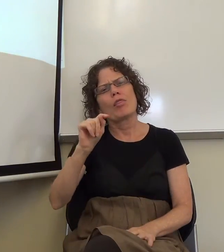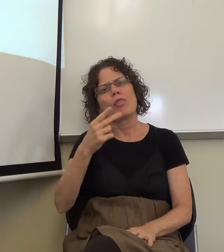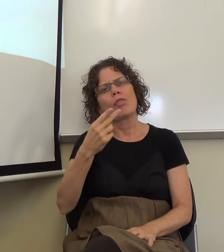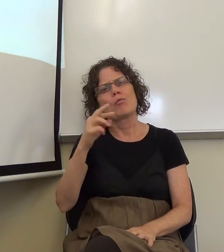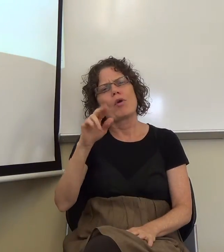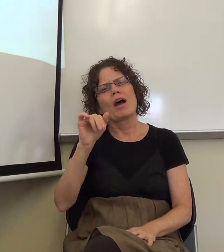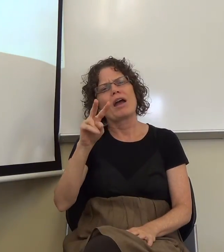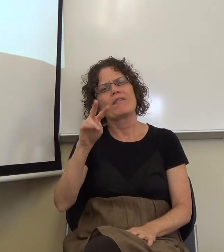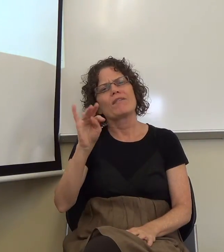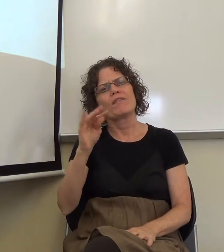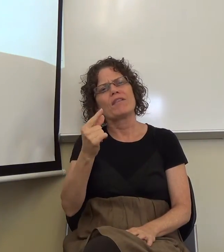Excelling.